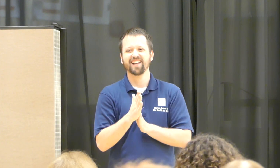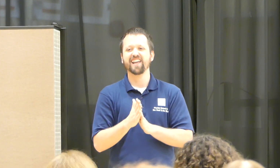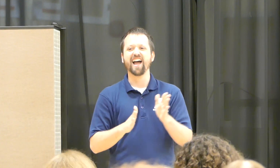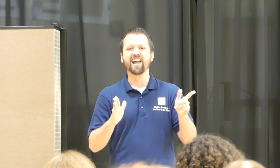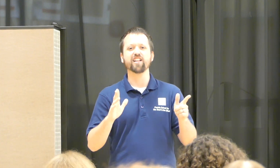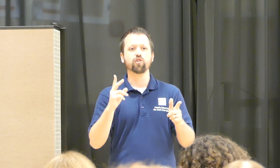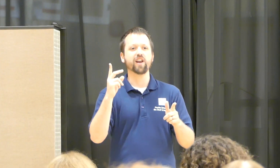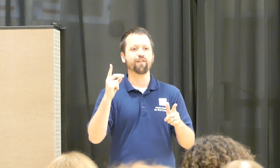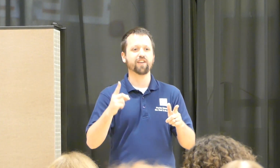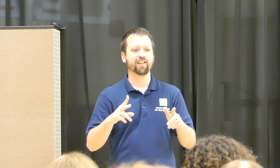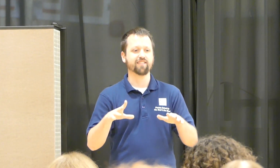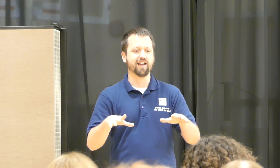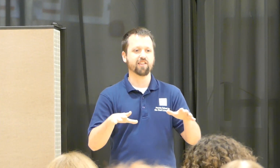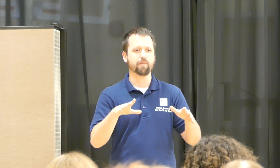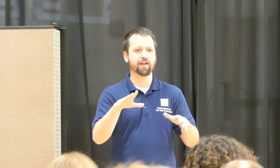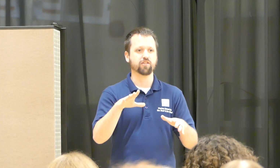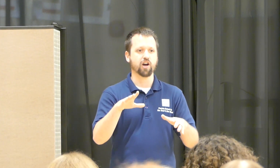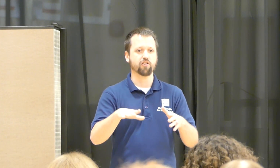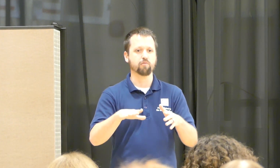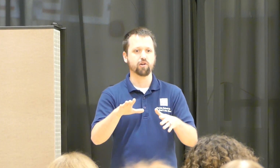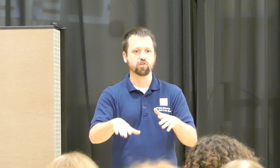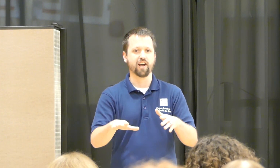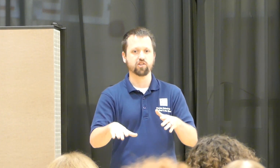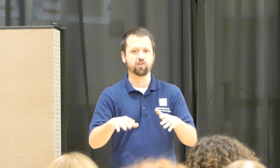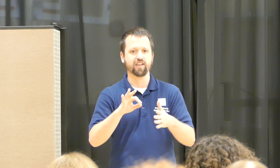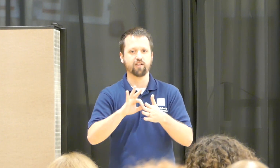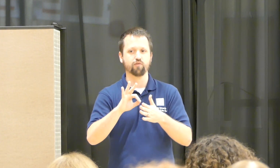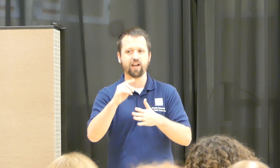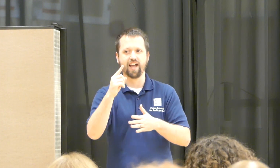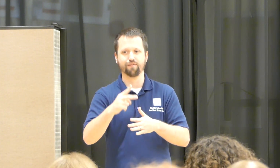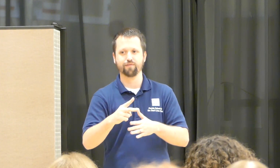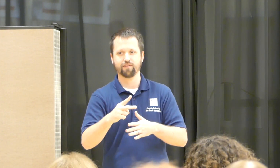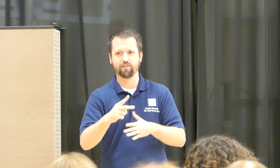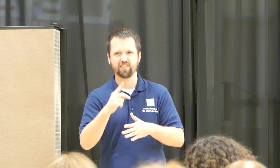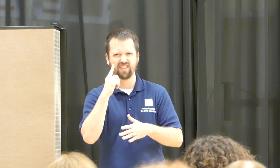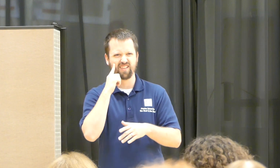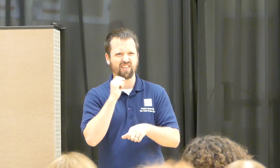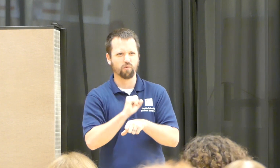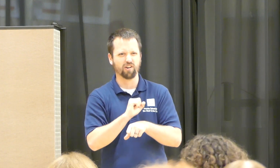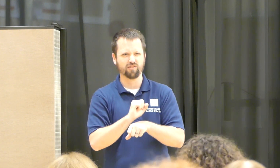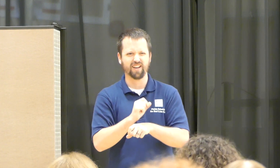yeah, I got 2.5 kids. Now that my daughter's a middle child, she only comes for half. So I think that's how that works, right?